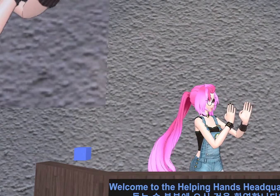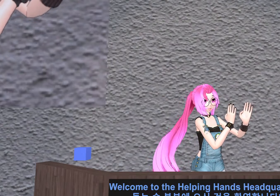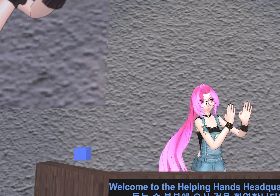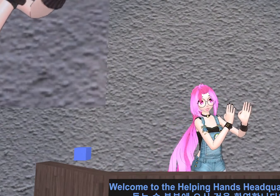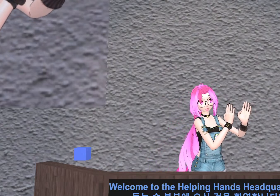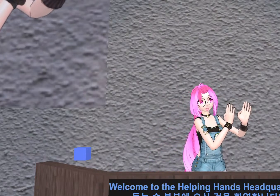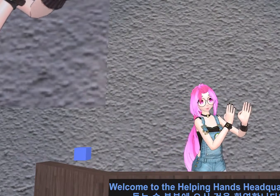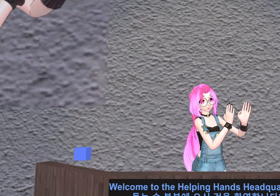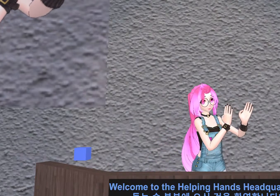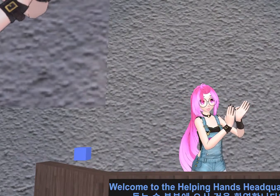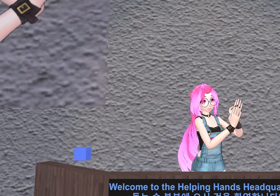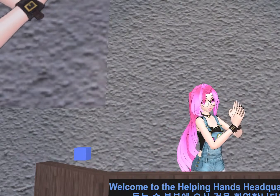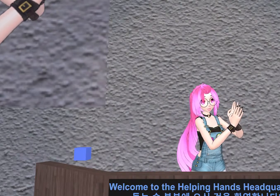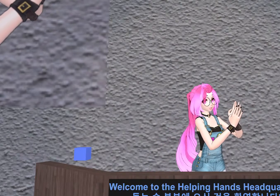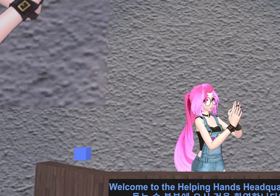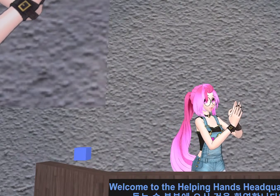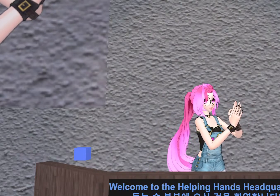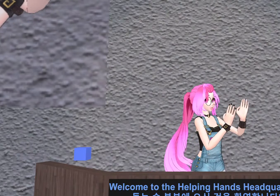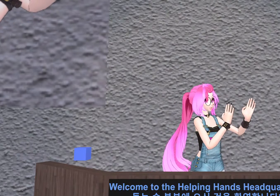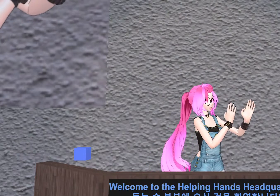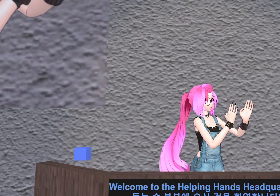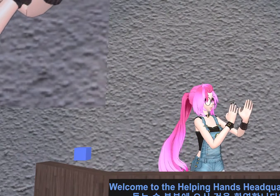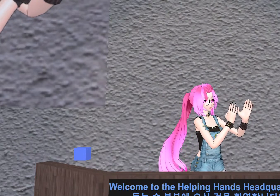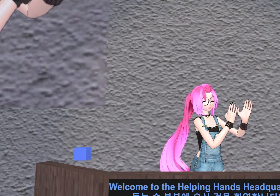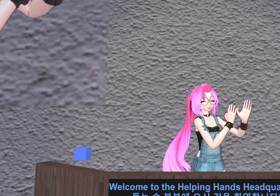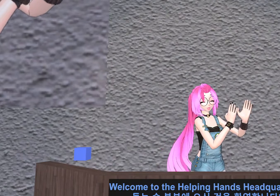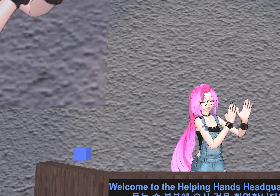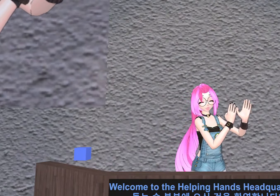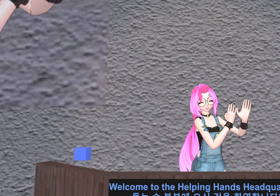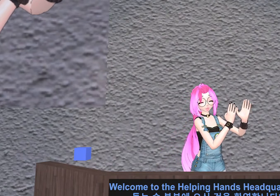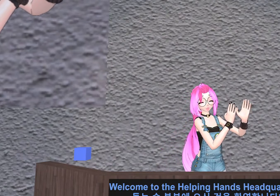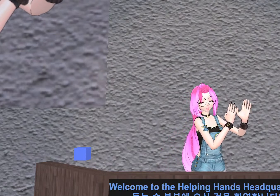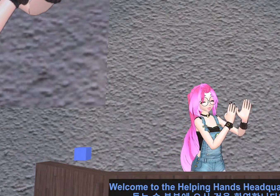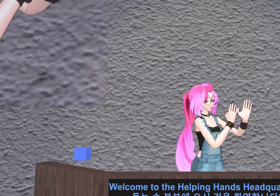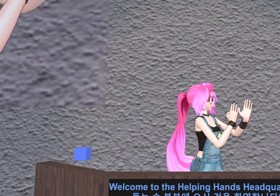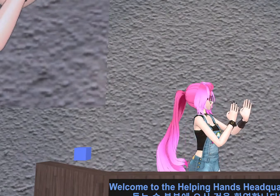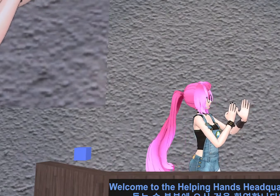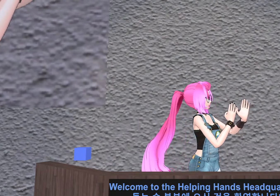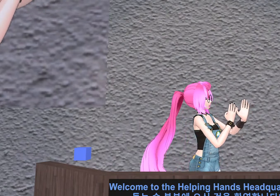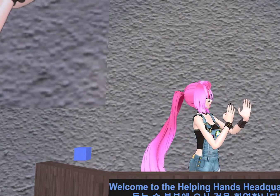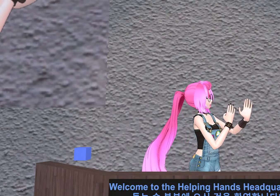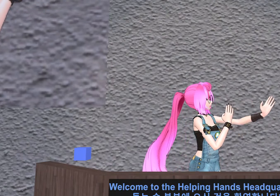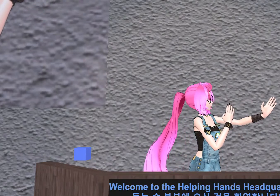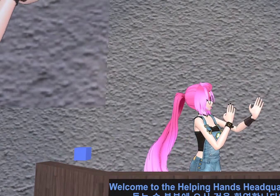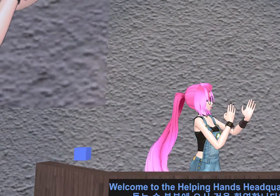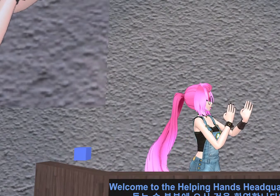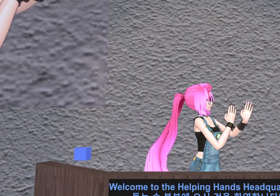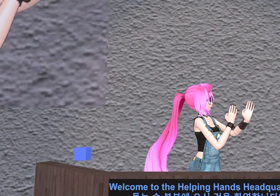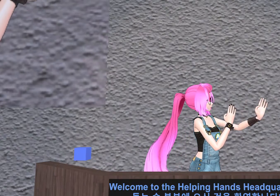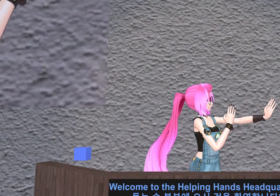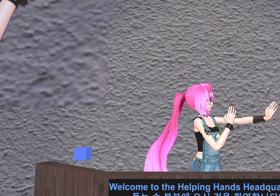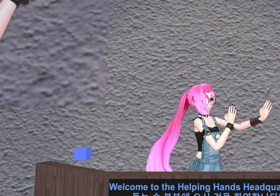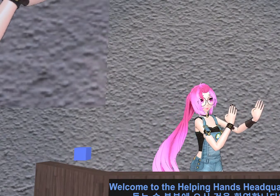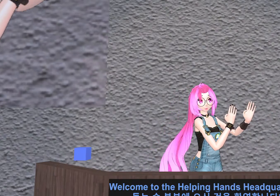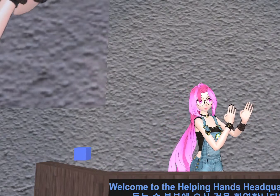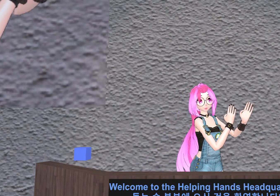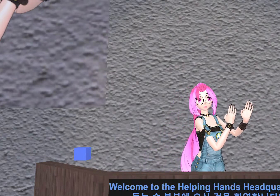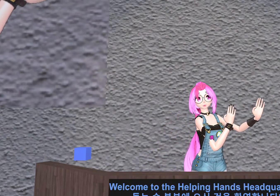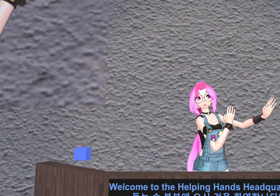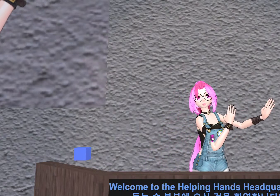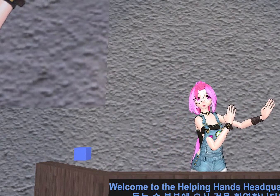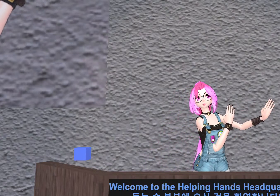is touching your thumb, basically. So you're not together. You start with the other in front of it, like that.